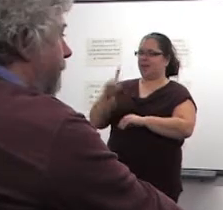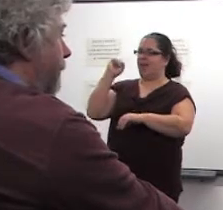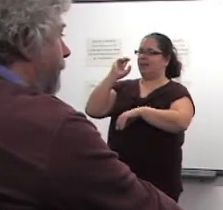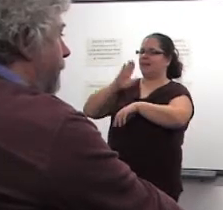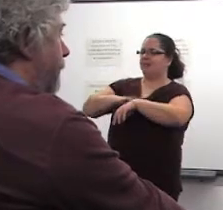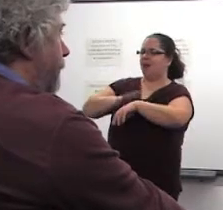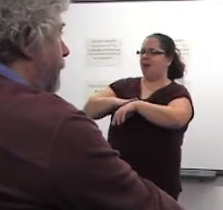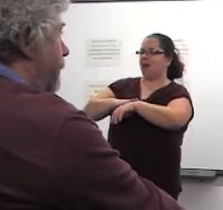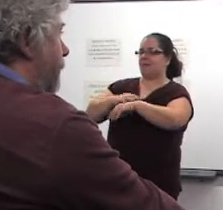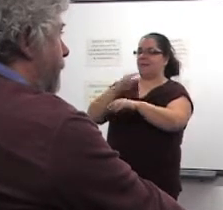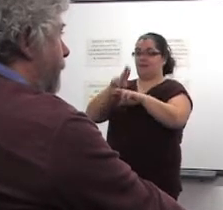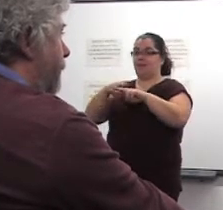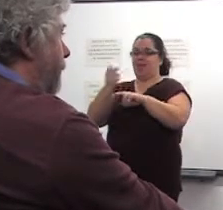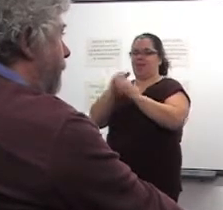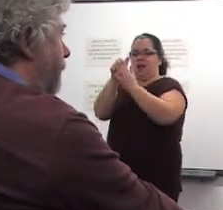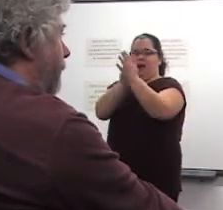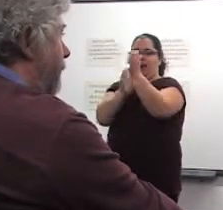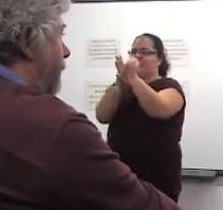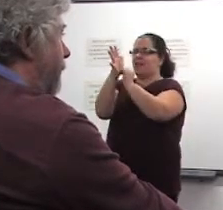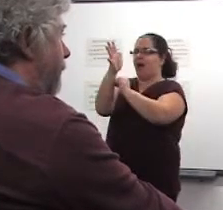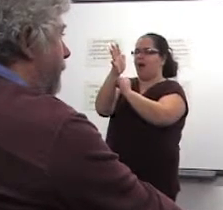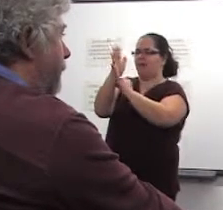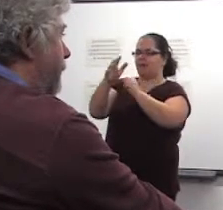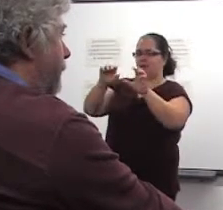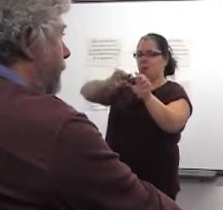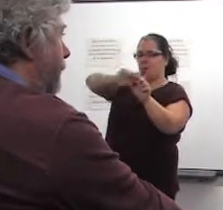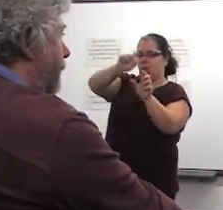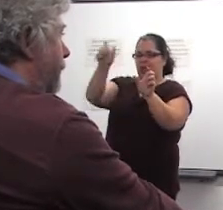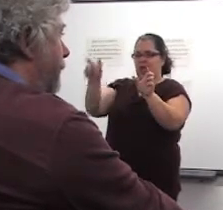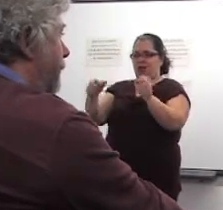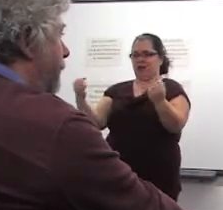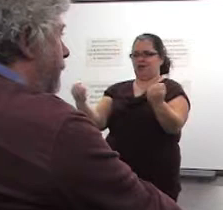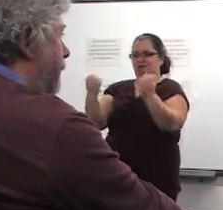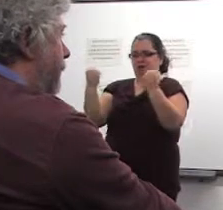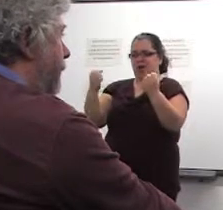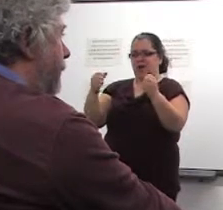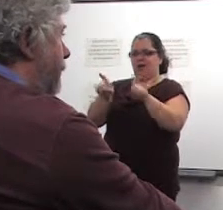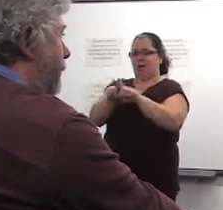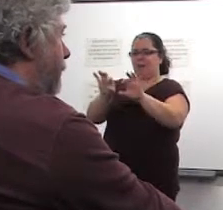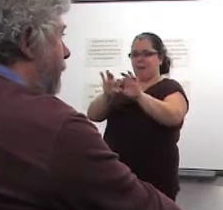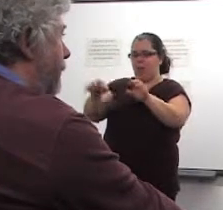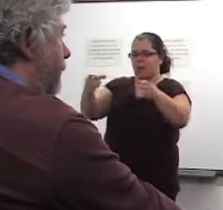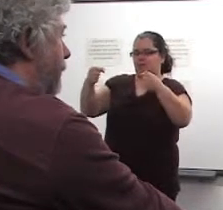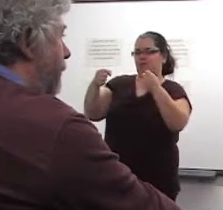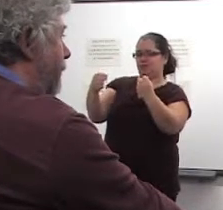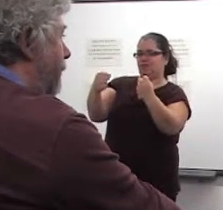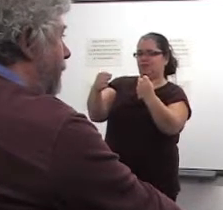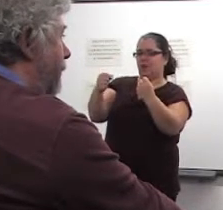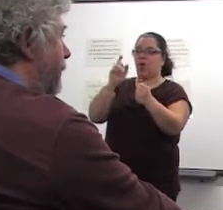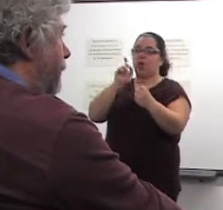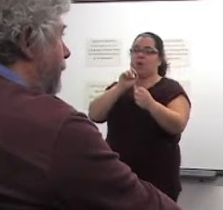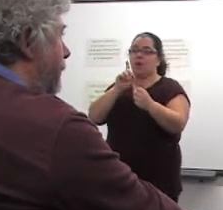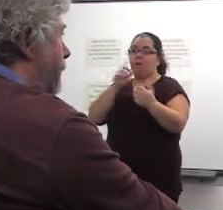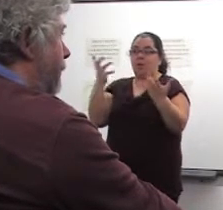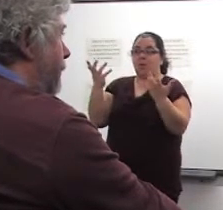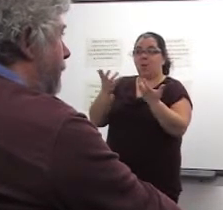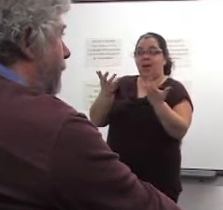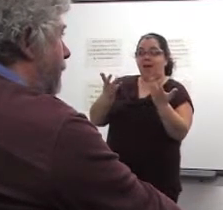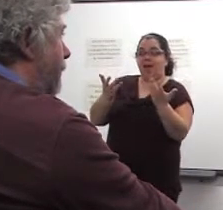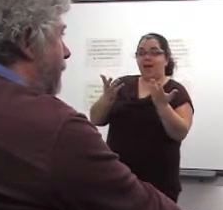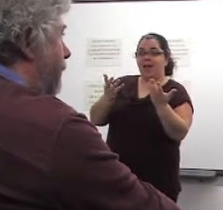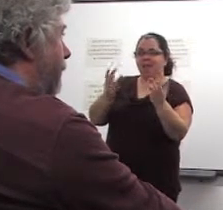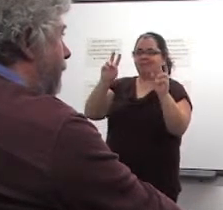had driving gloves and gripped steering wheels as solid as bone. Women, most definitely in